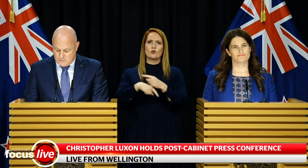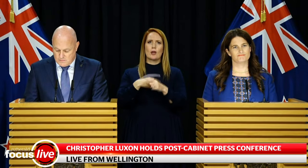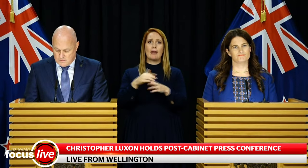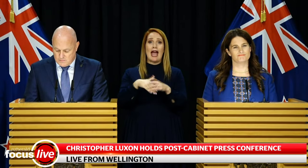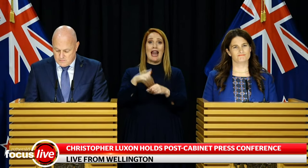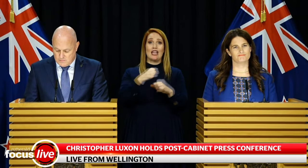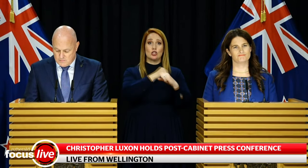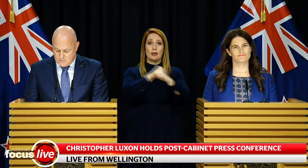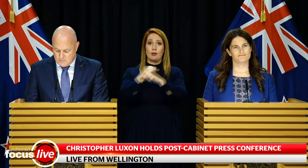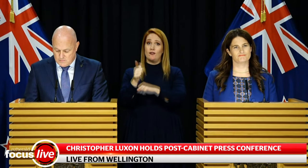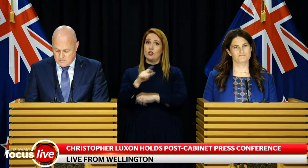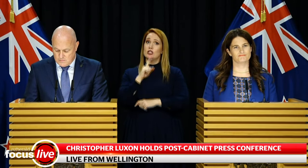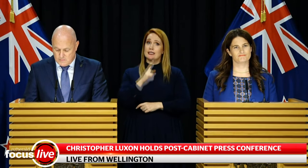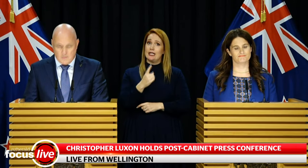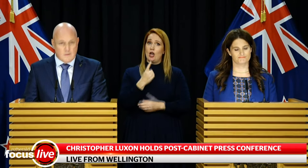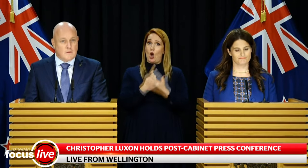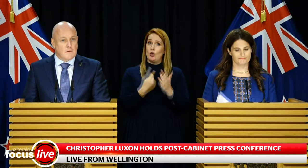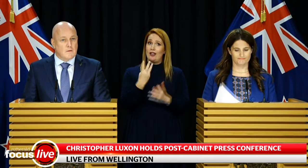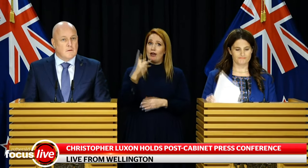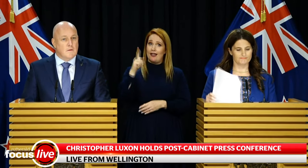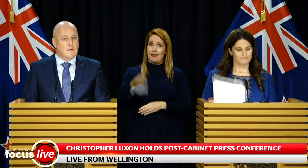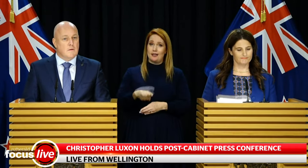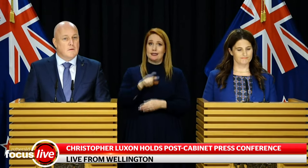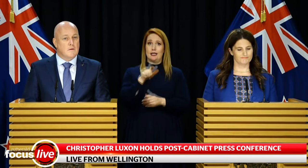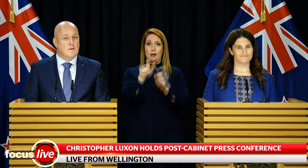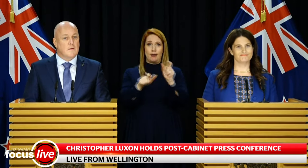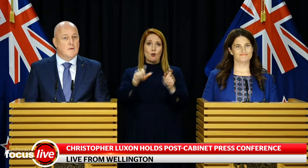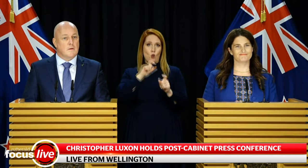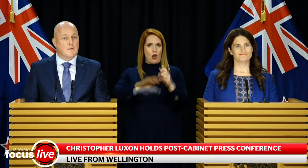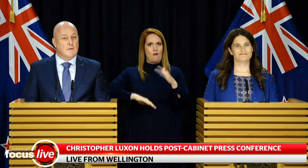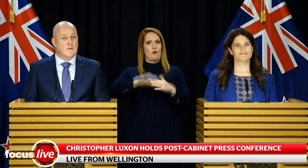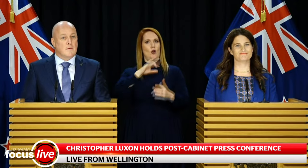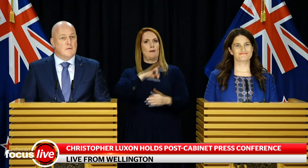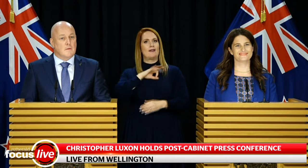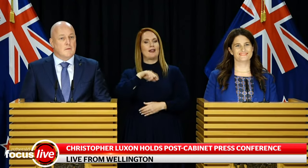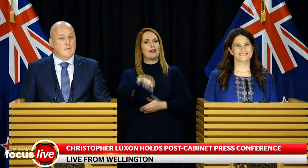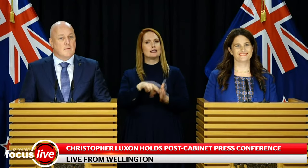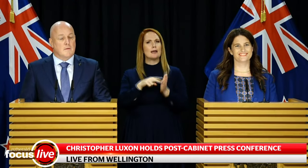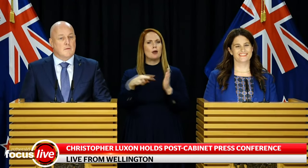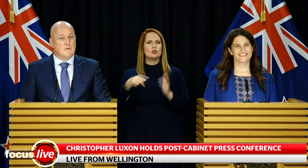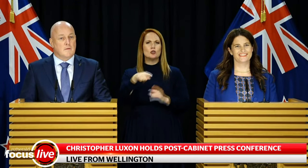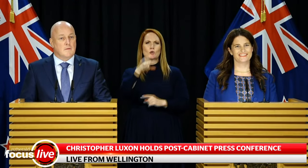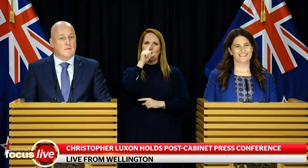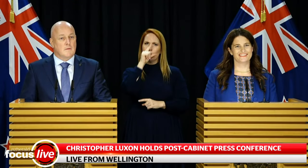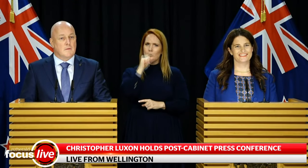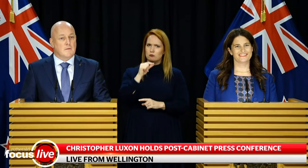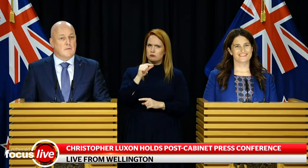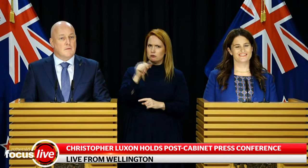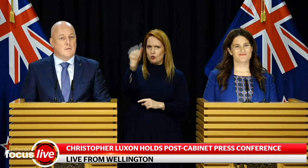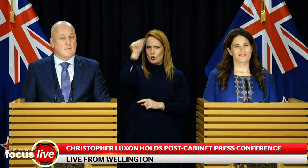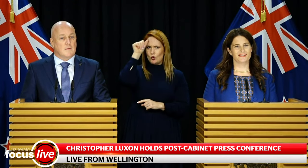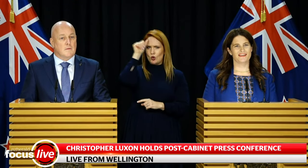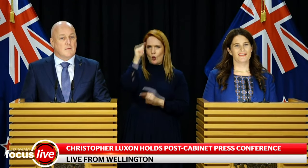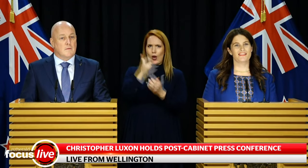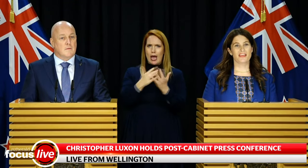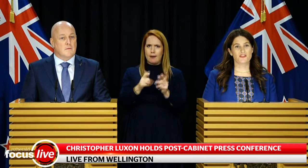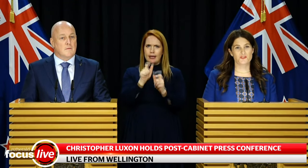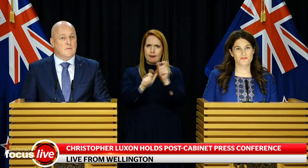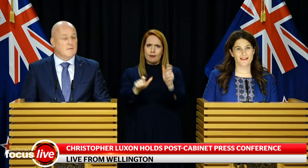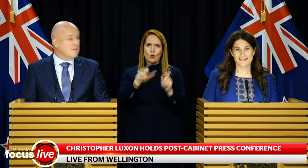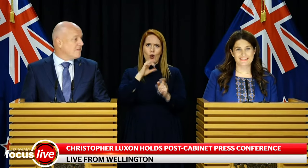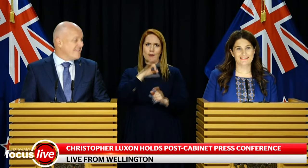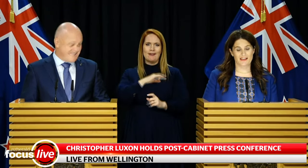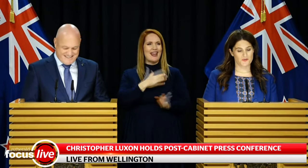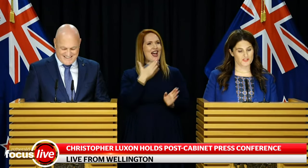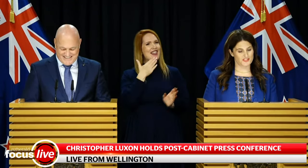to admit that only 3,000 households will get the full benefit of this policy. Do you have an idea of how many households will get this full policy benefit? Thank